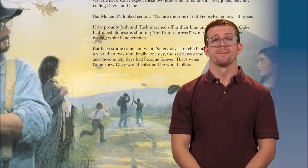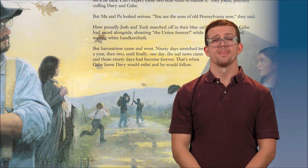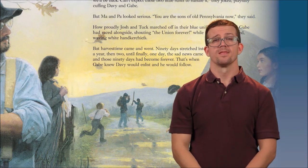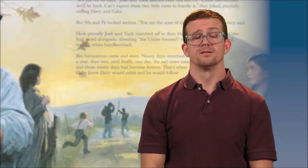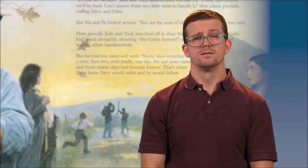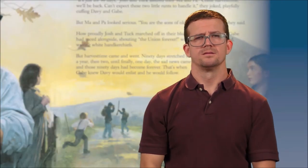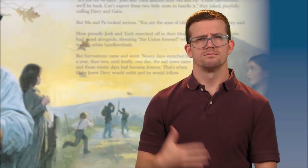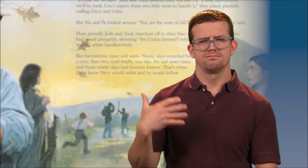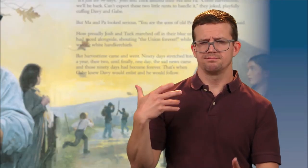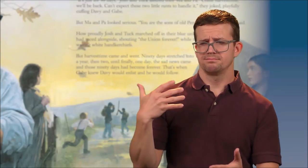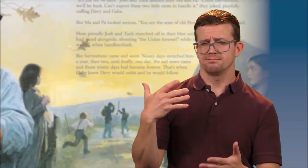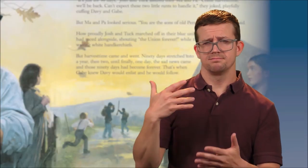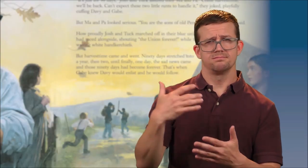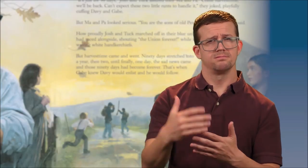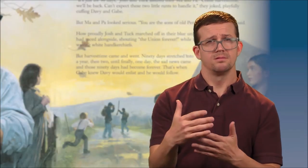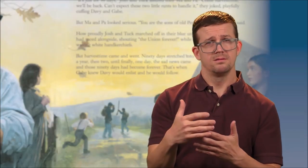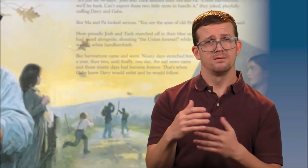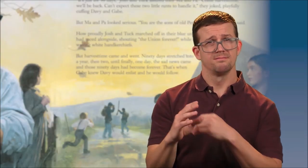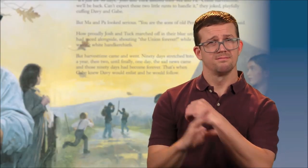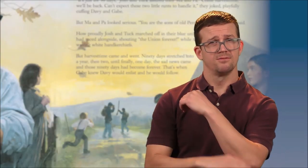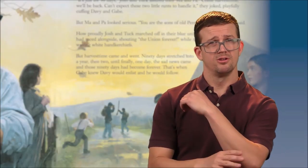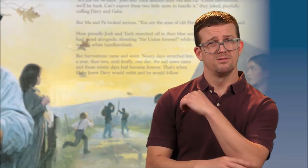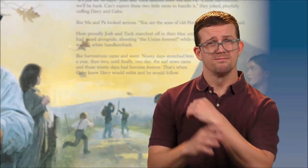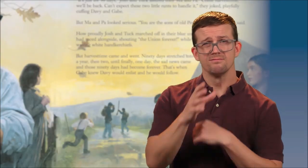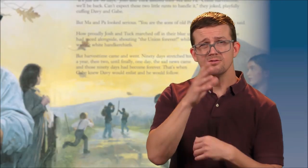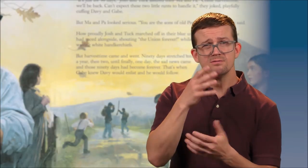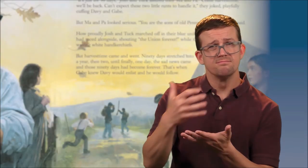cheered, waving white handkerchiefs.